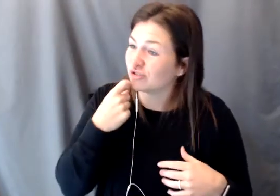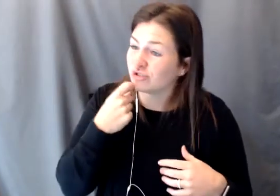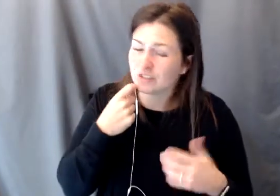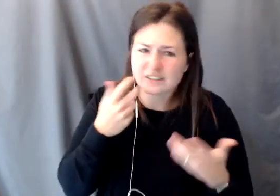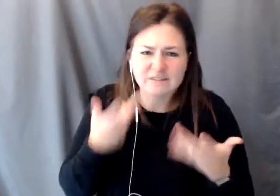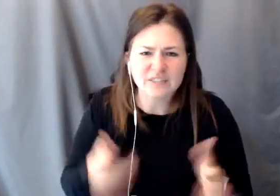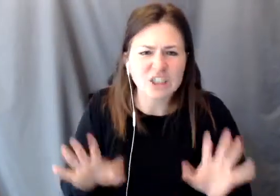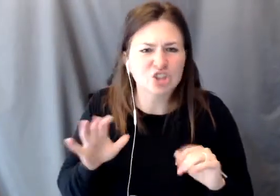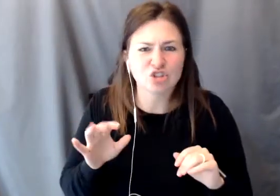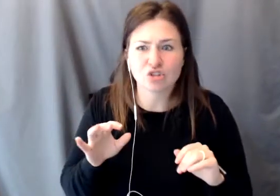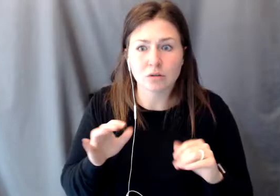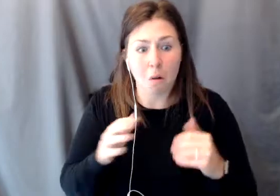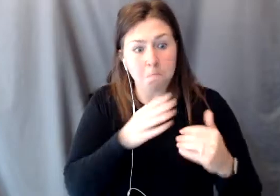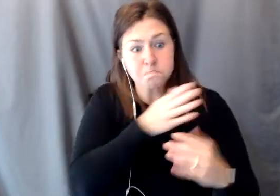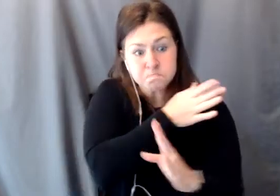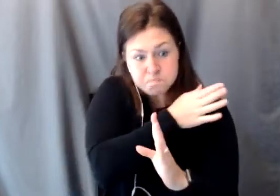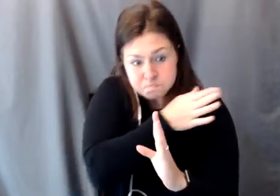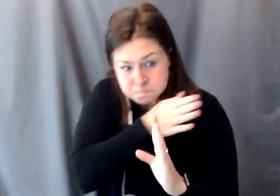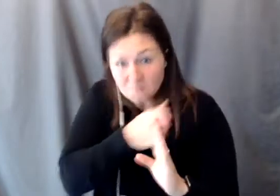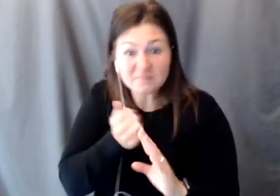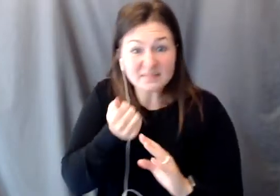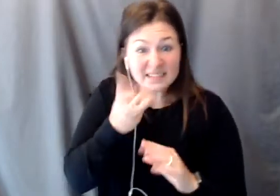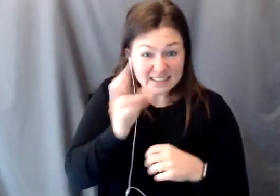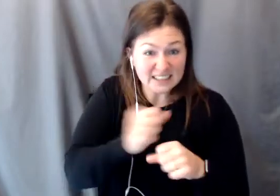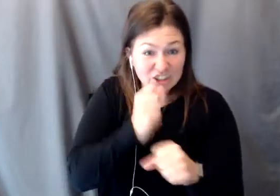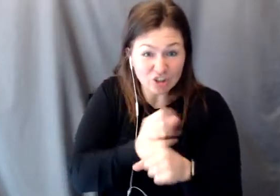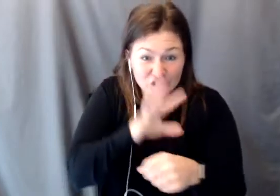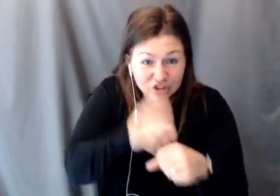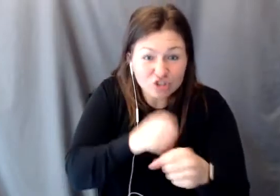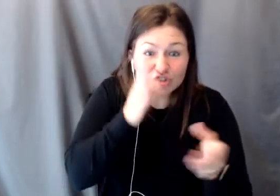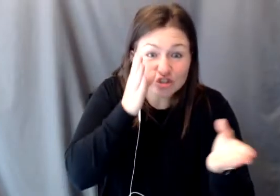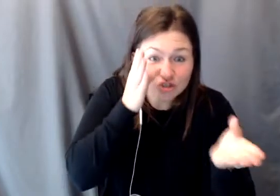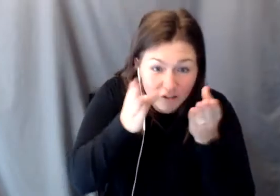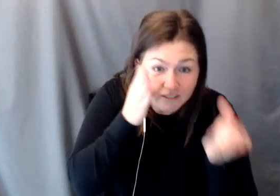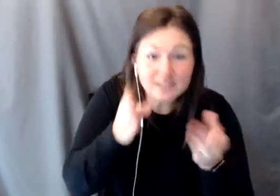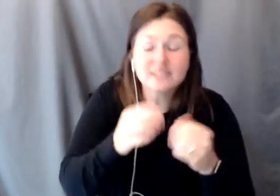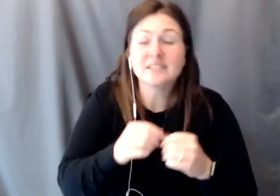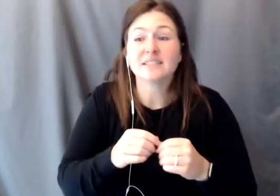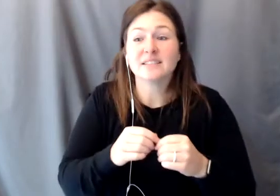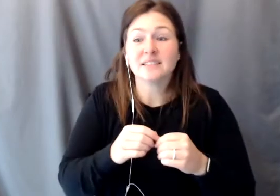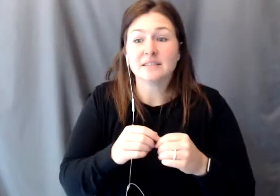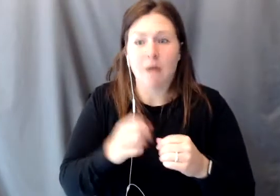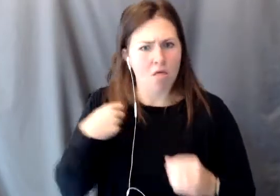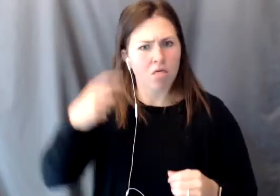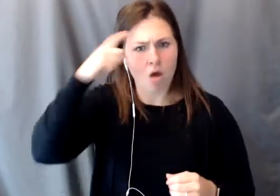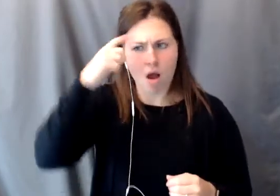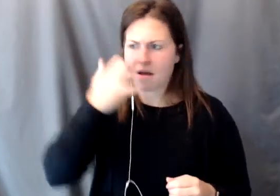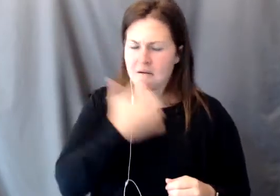long stretch, or like 16 years of service in the general service structure. I thought I had it together and I